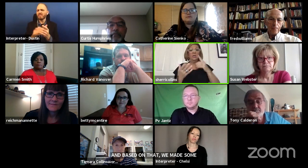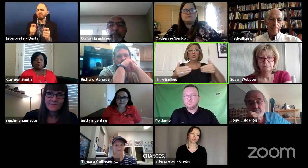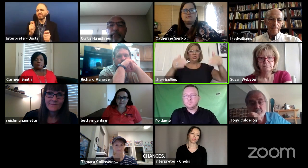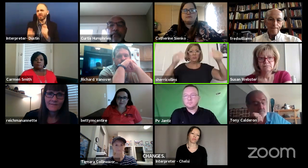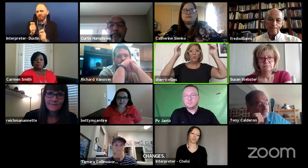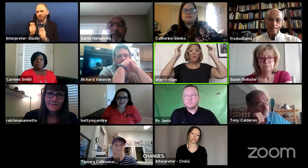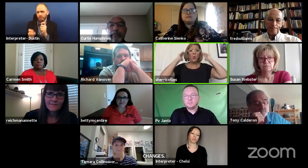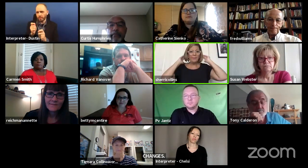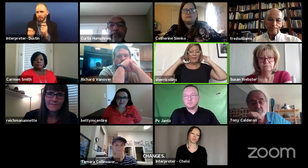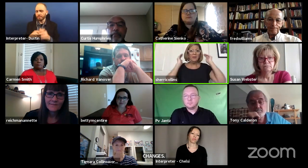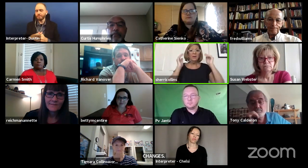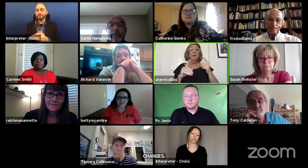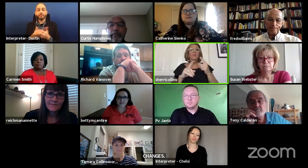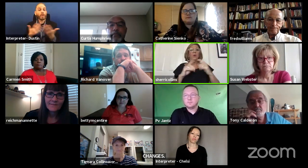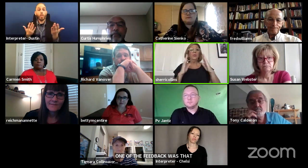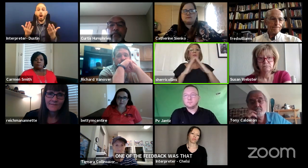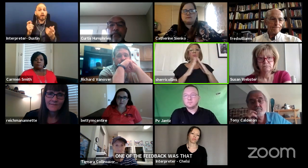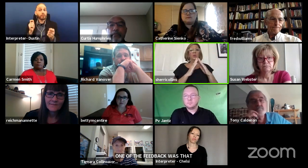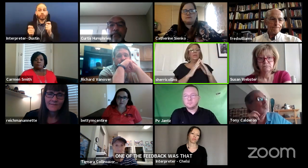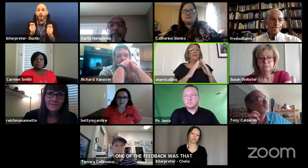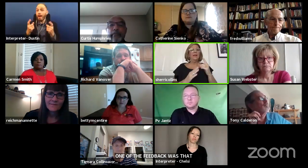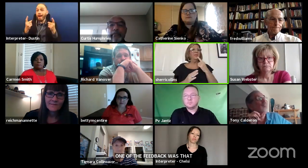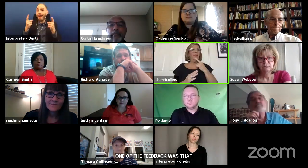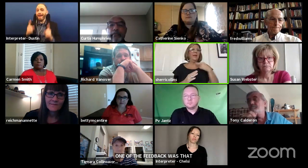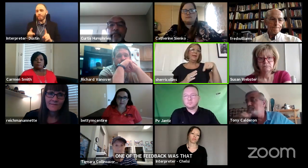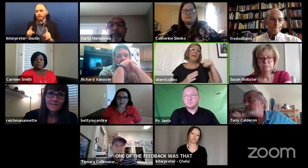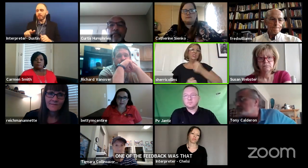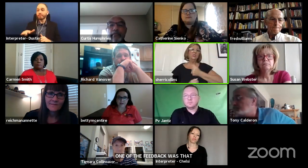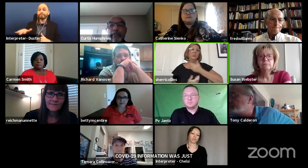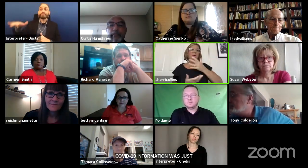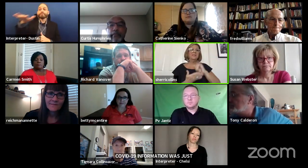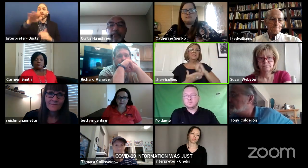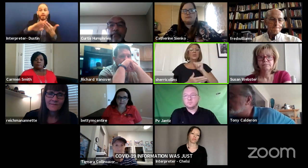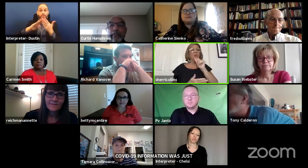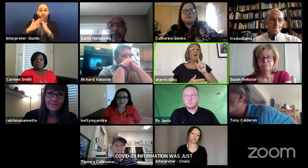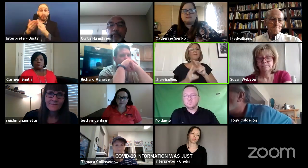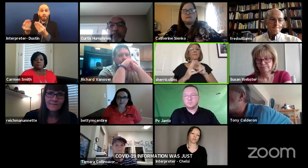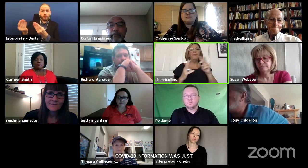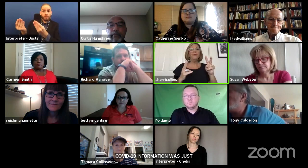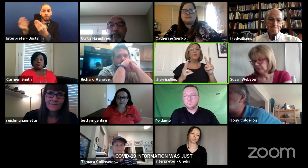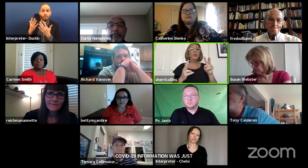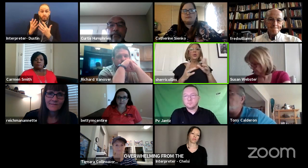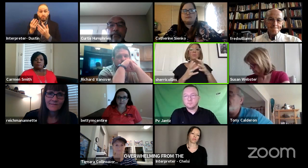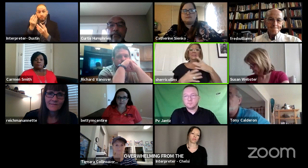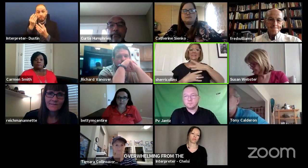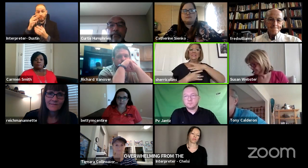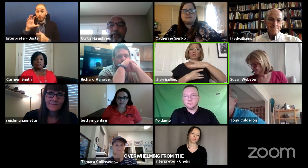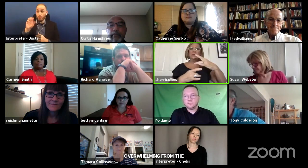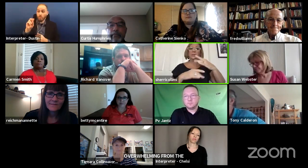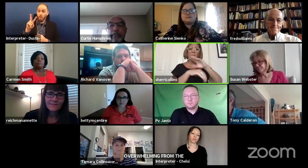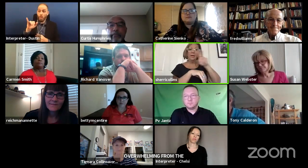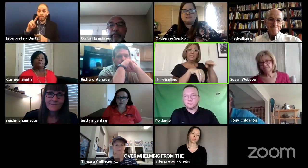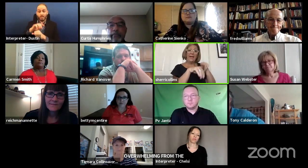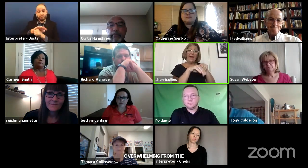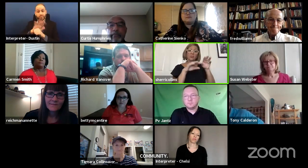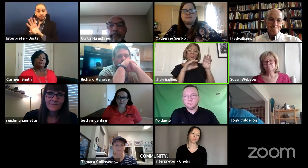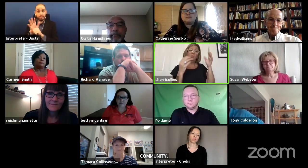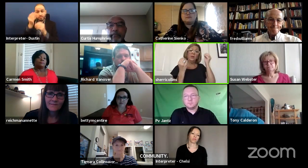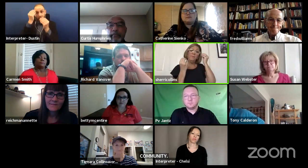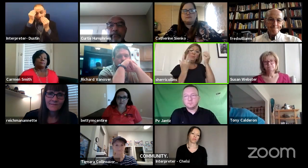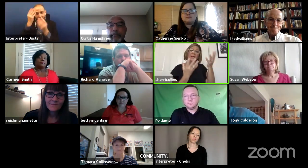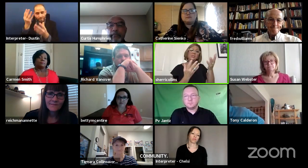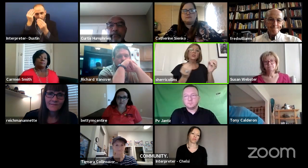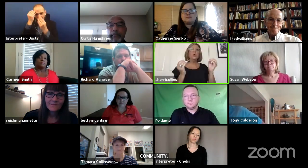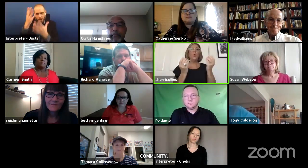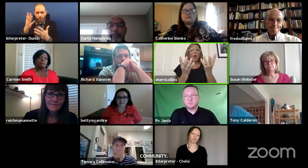information, it was just overwhelming from the community, and they expressed that they're not very much interested on a